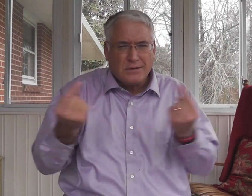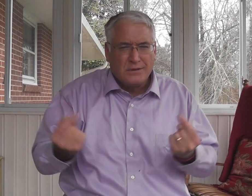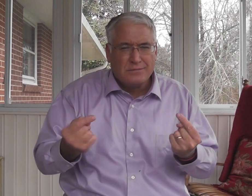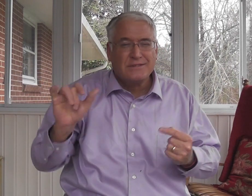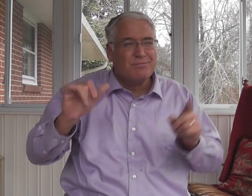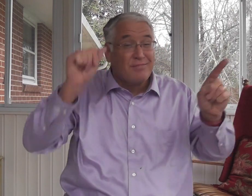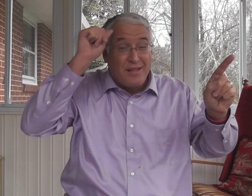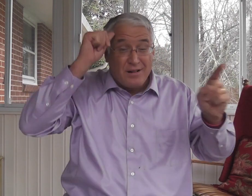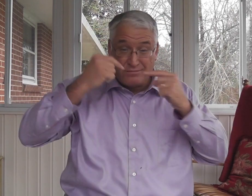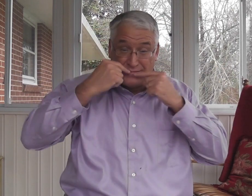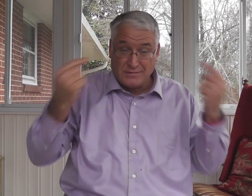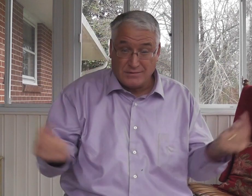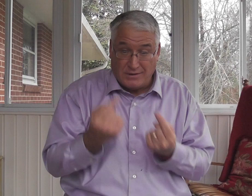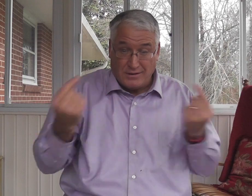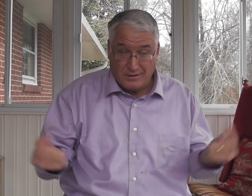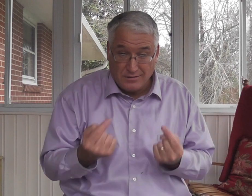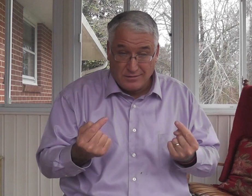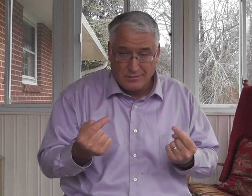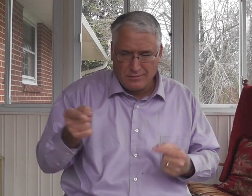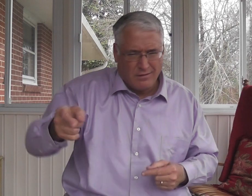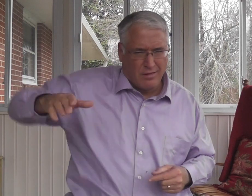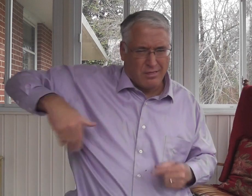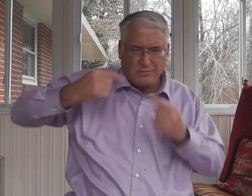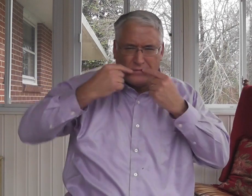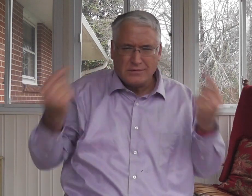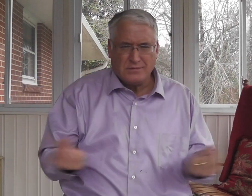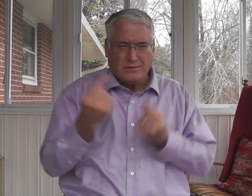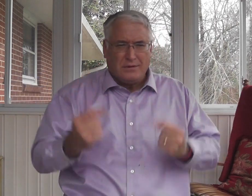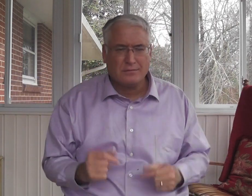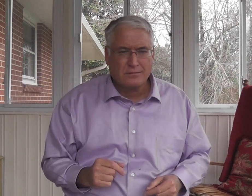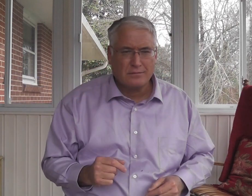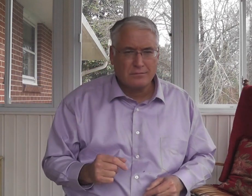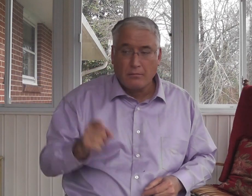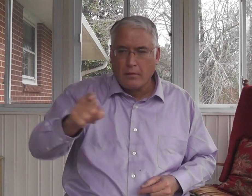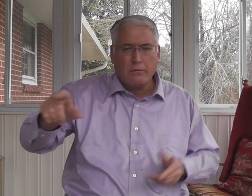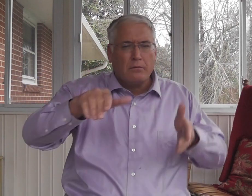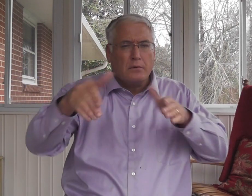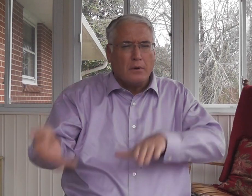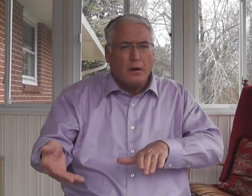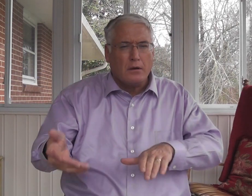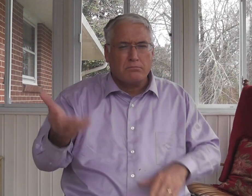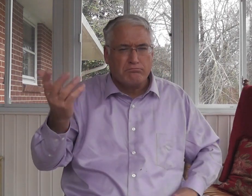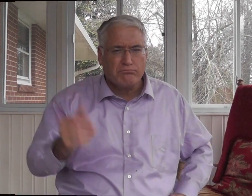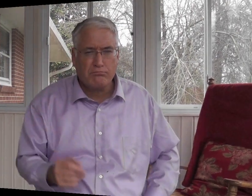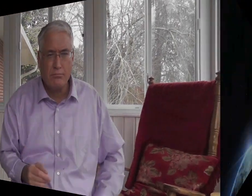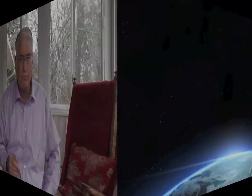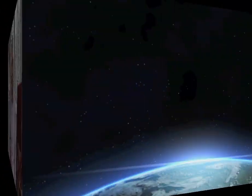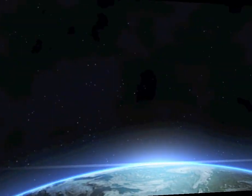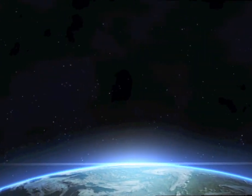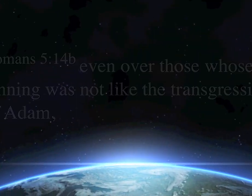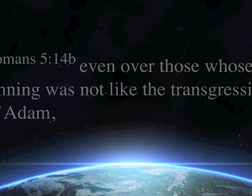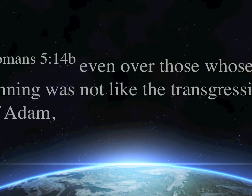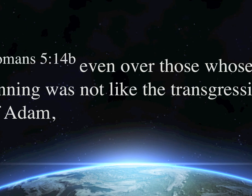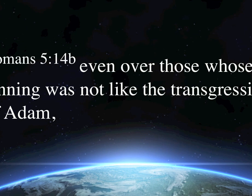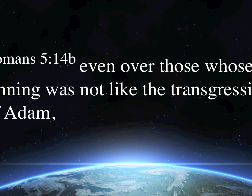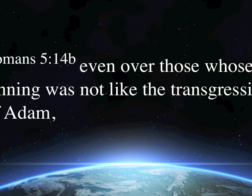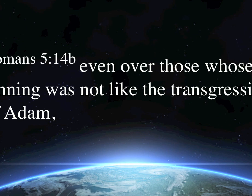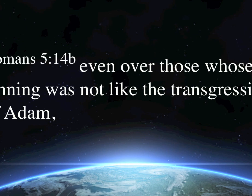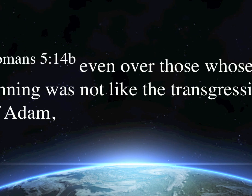who have not sinned. Unlike Adam, who has sinned, they die. Even